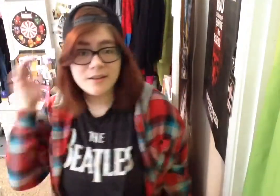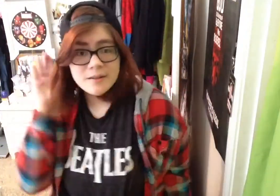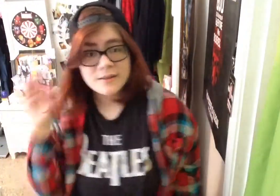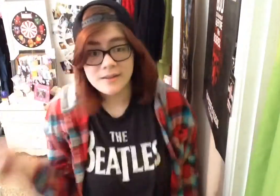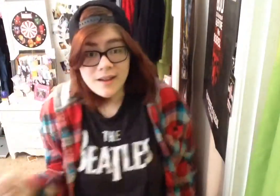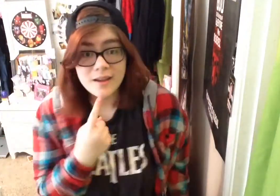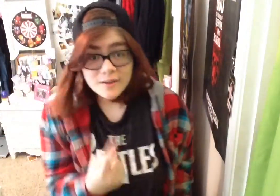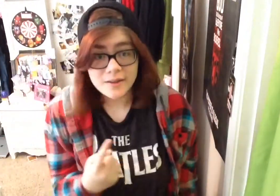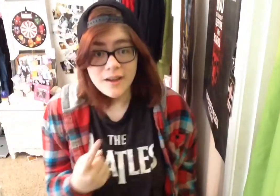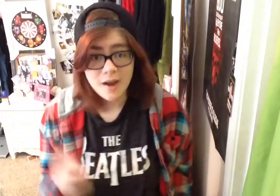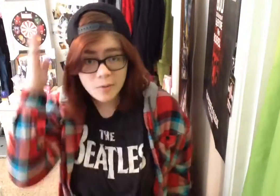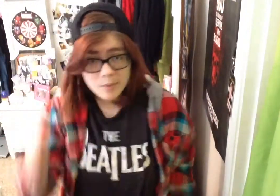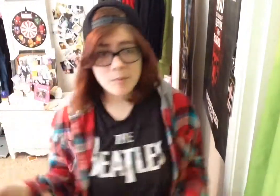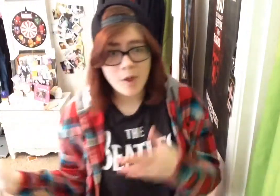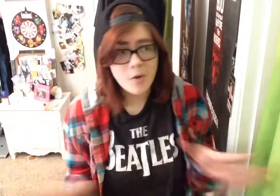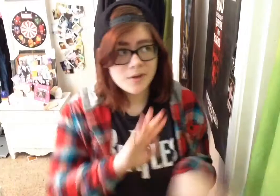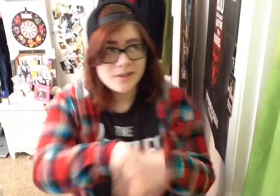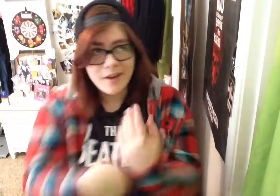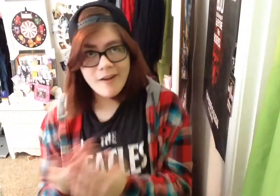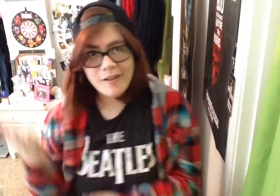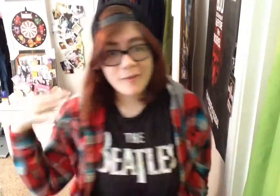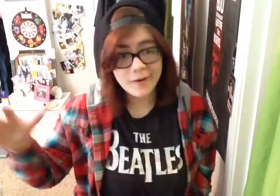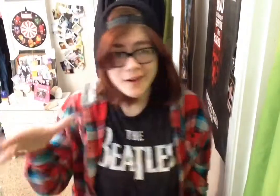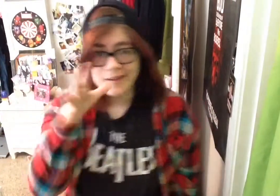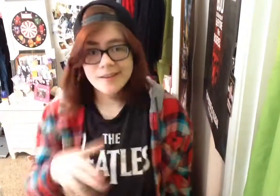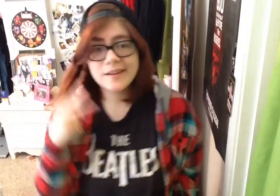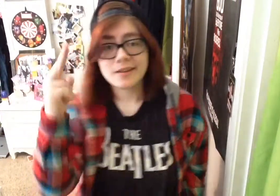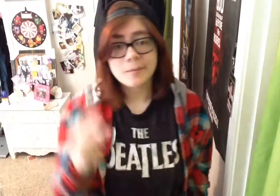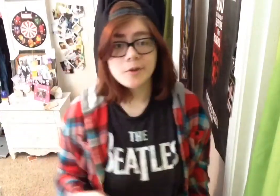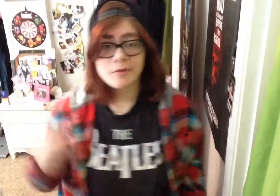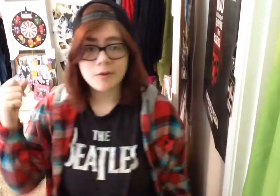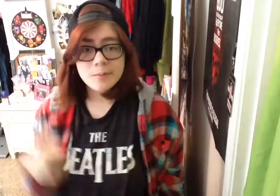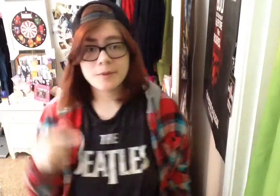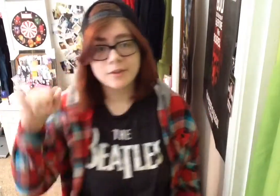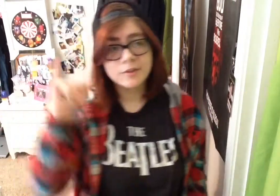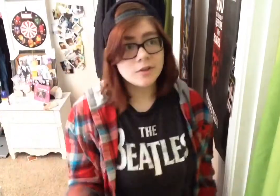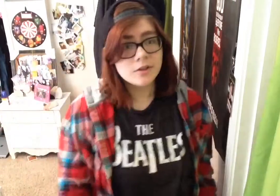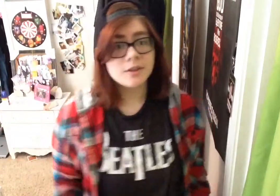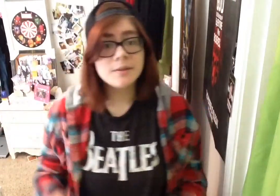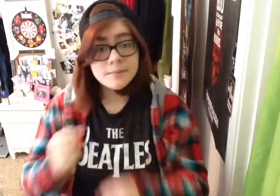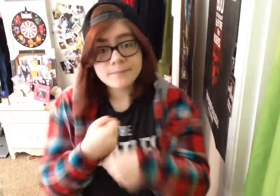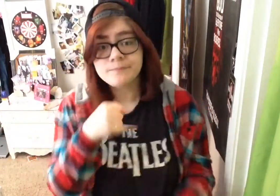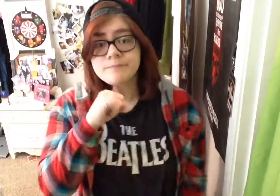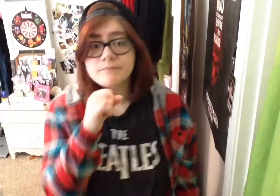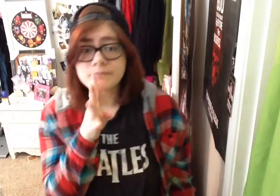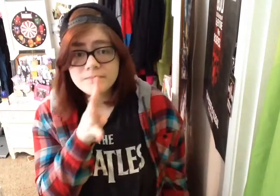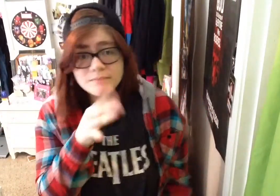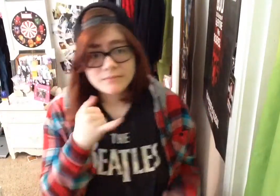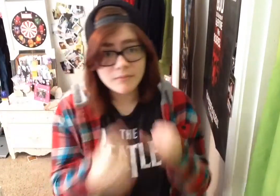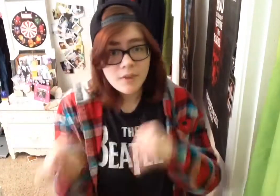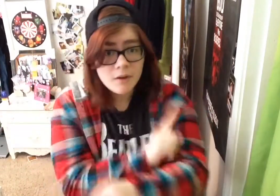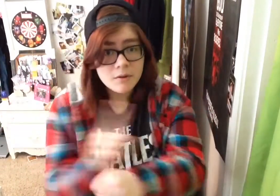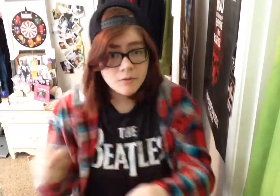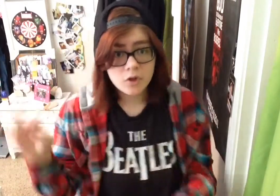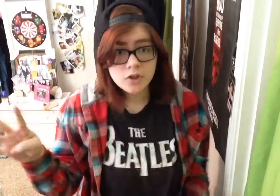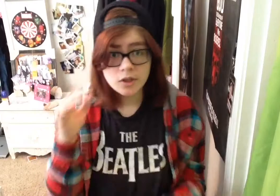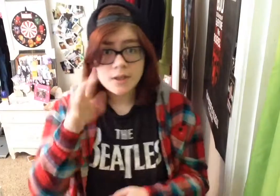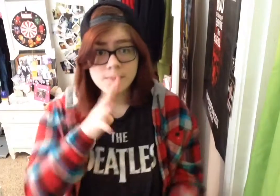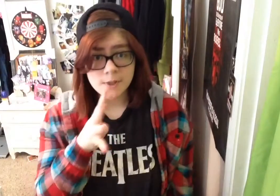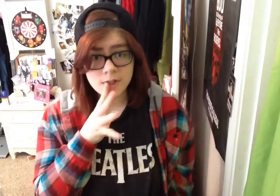Say that someday I would blow us all the way. Ladies, I'm looking for Mr. George Eager. Made a speech last week. I will fold the July speaker.